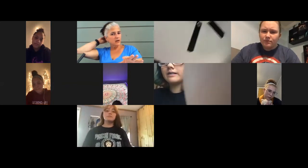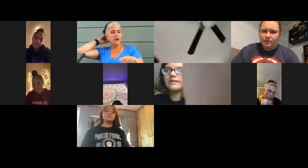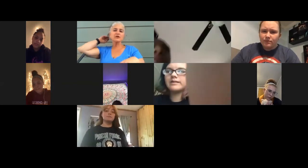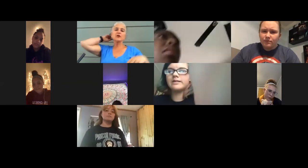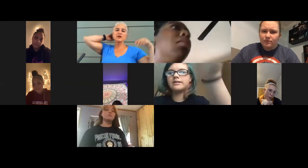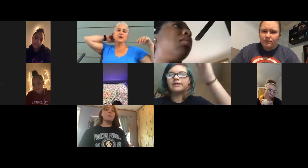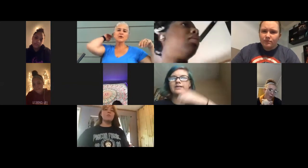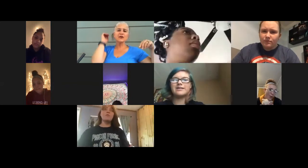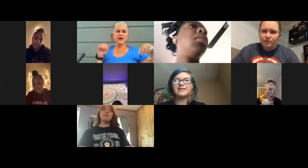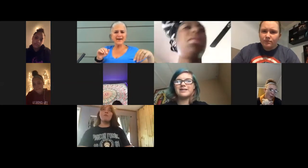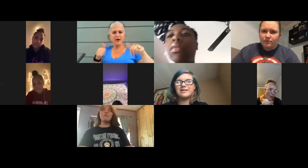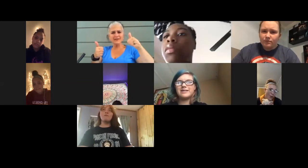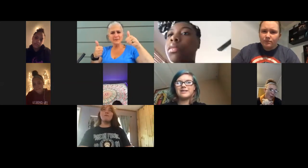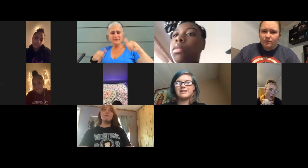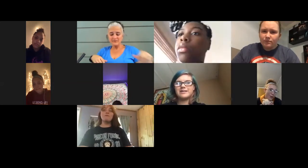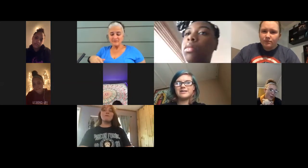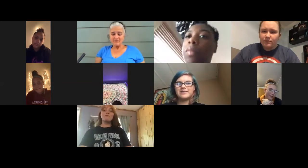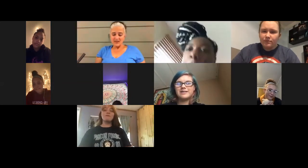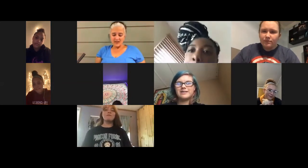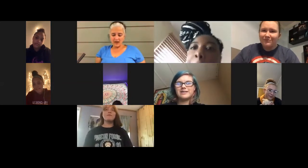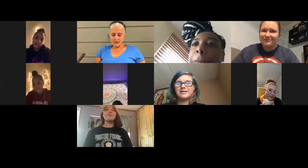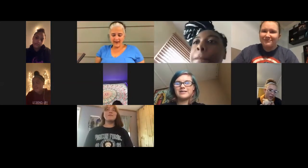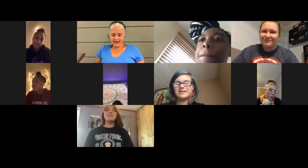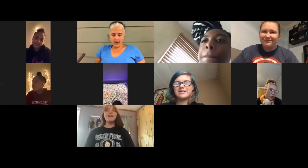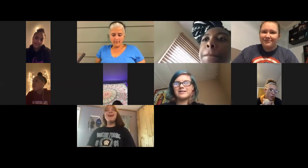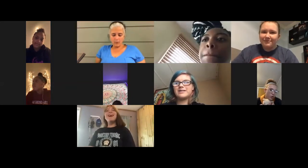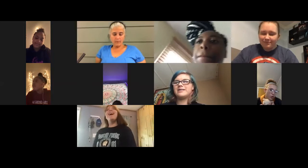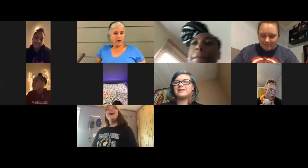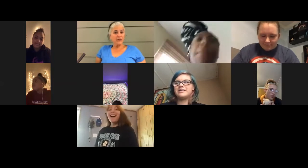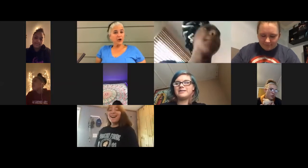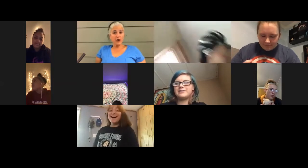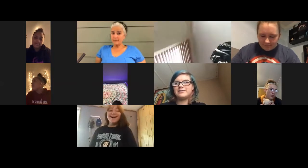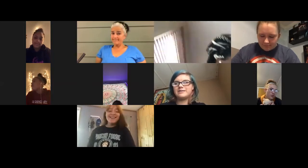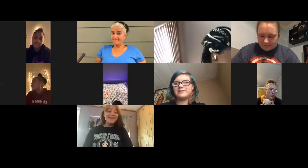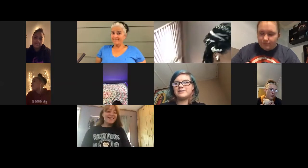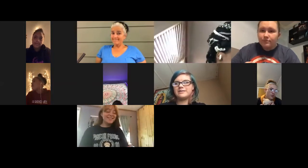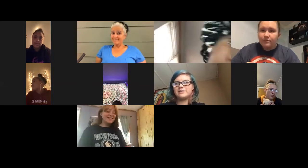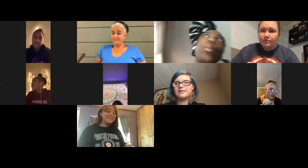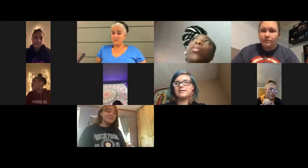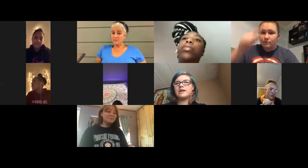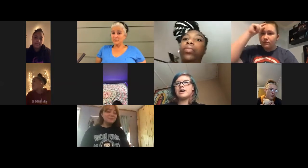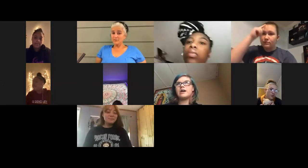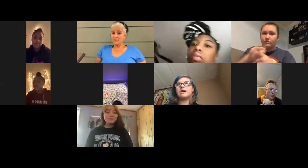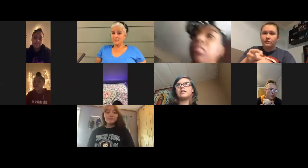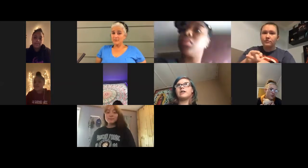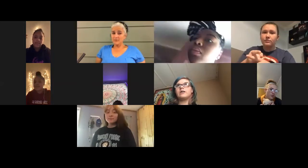me. Oh, you're so cute. Okay, awesome. Okay, brother.